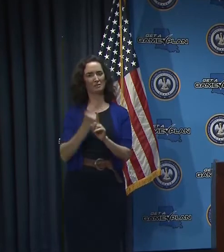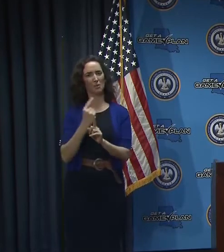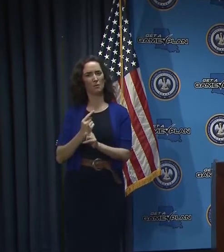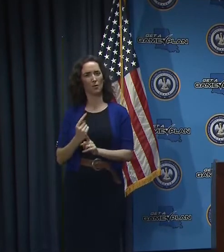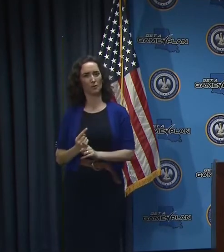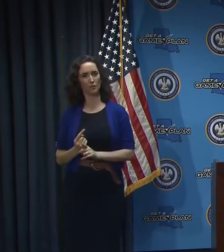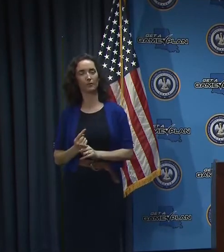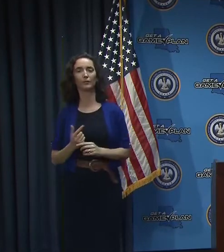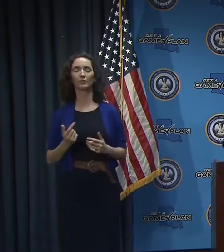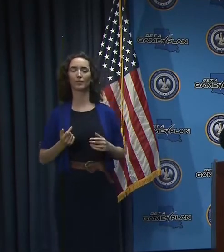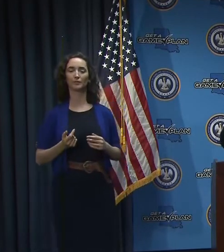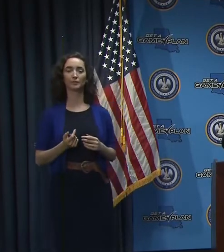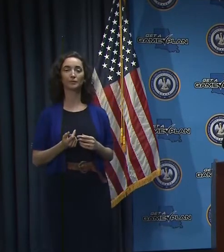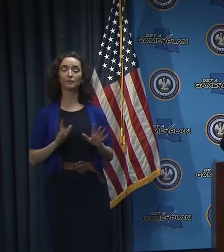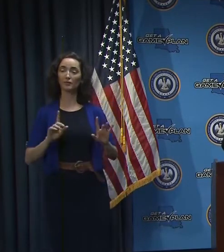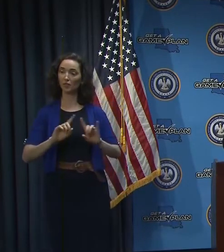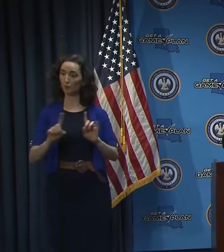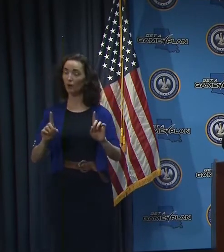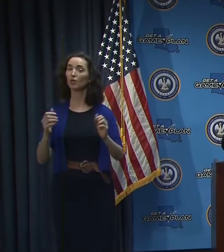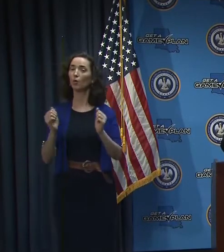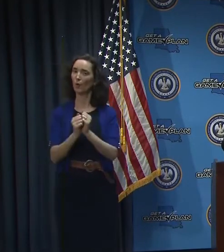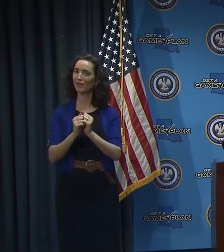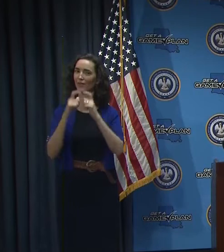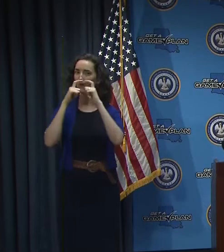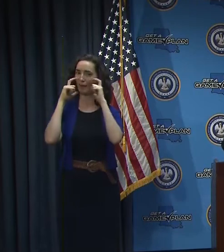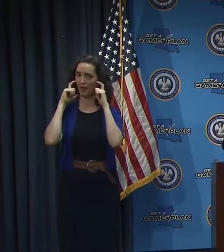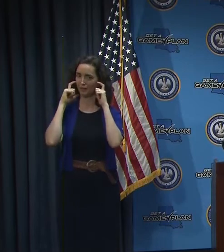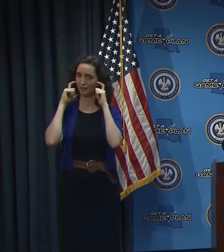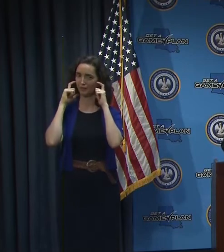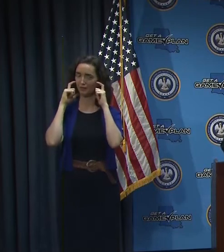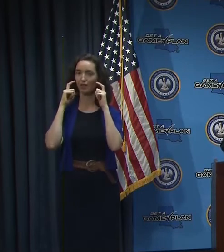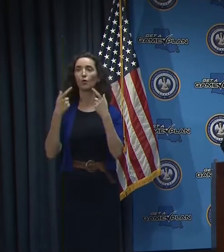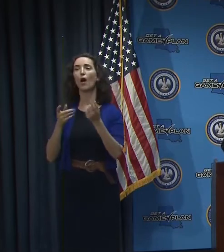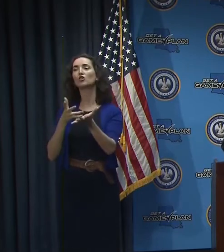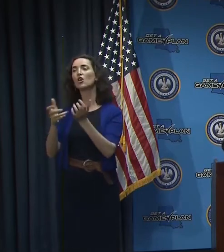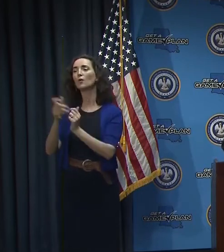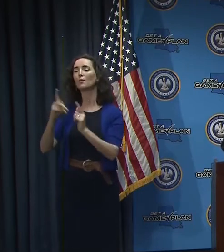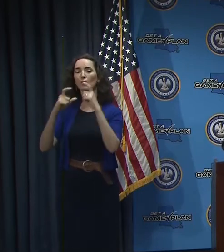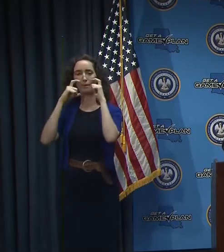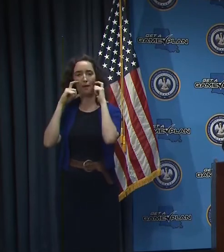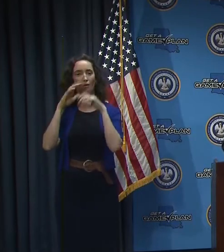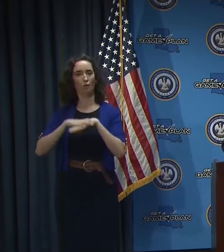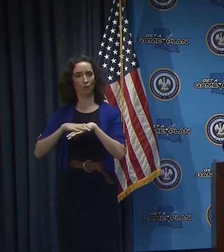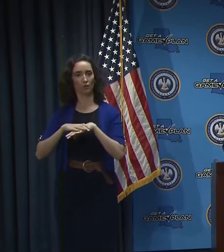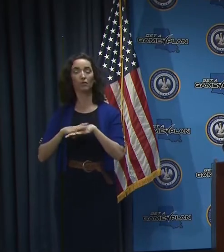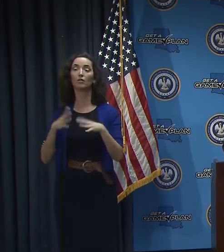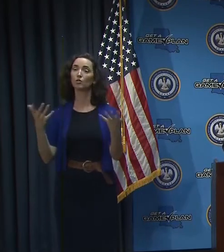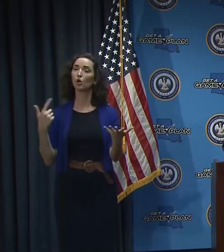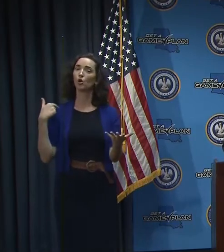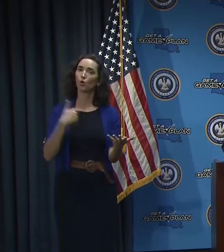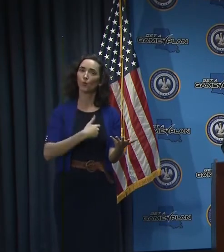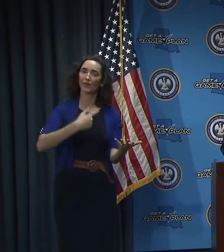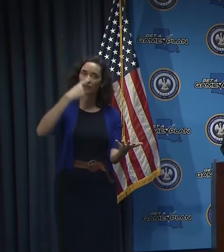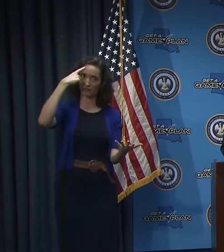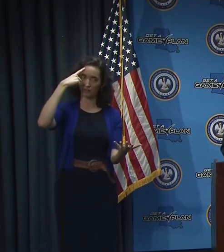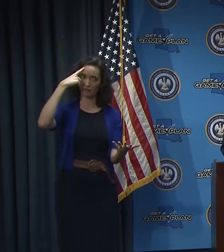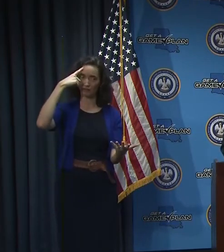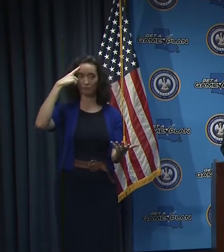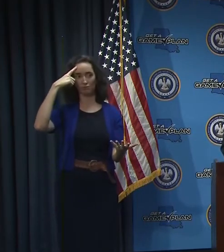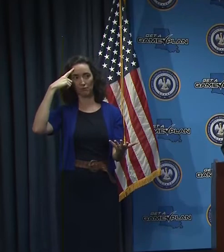limited retail engagements, but wearing a mask as we're speaking with each other and with each other. So we do think that, again,